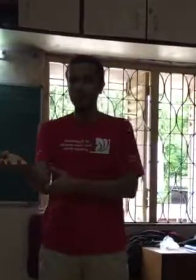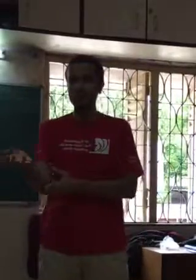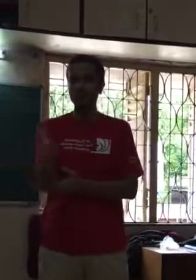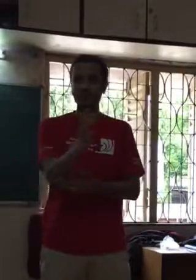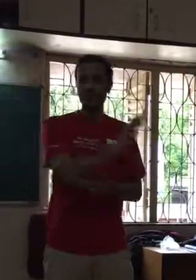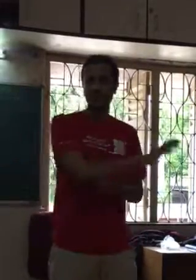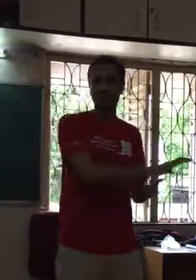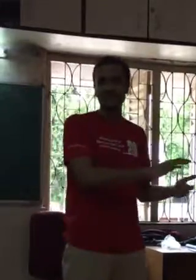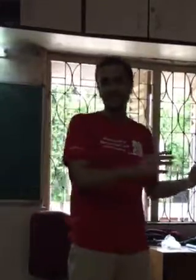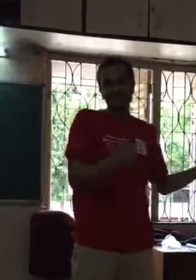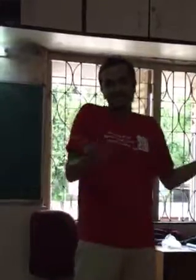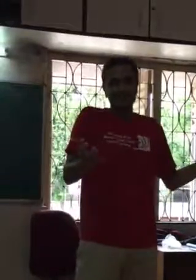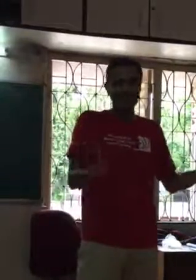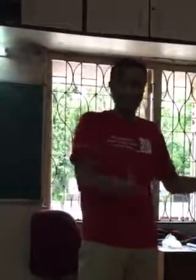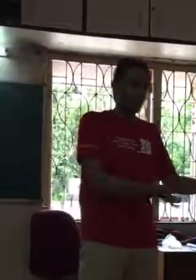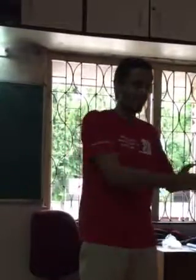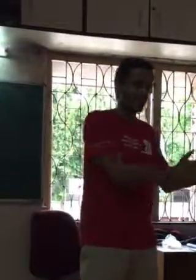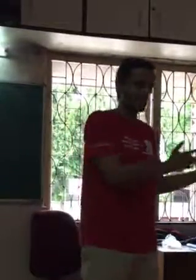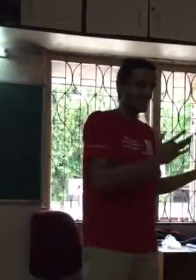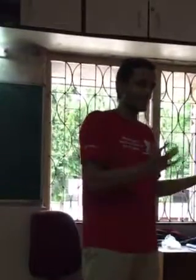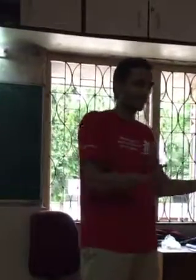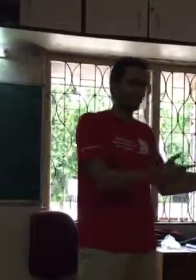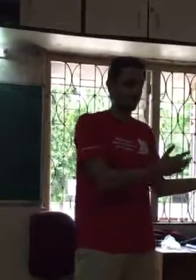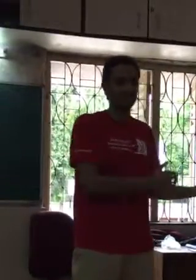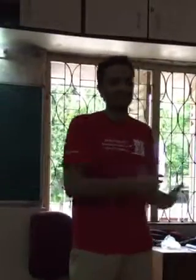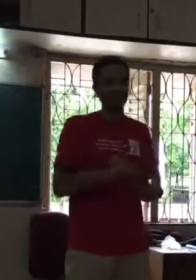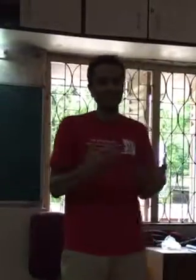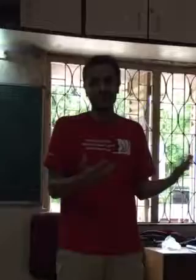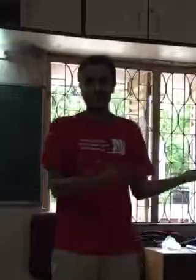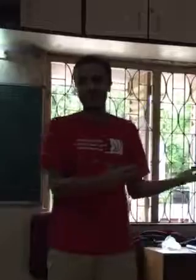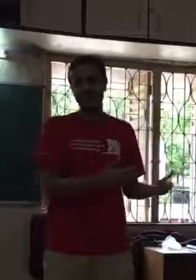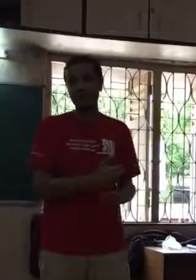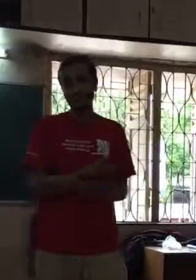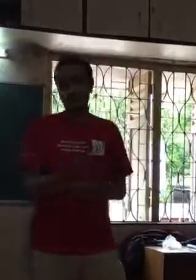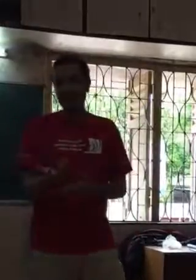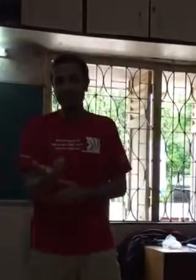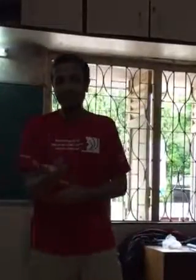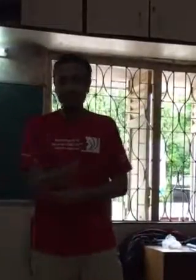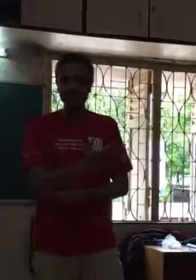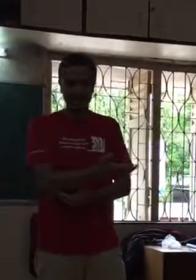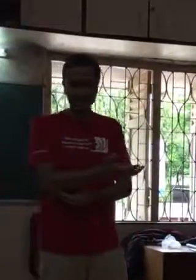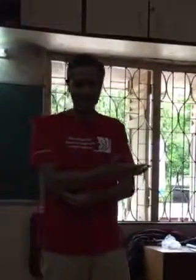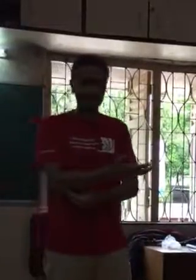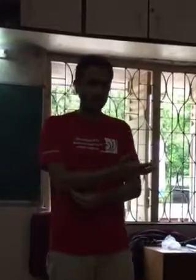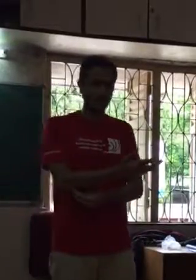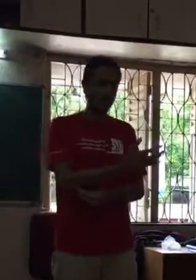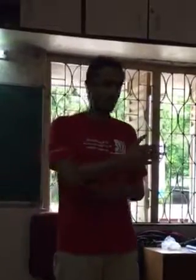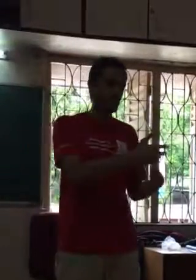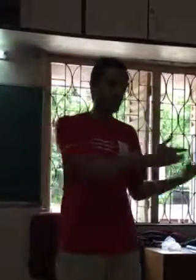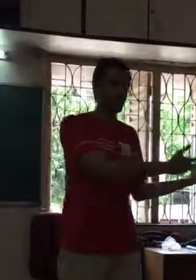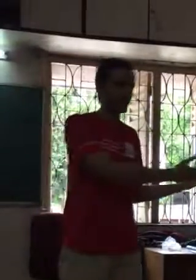problem, or we can basically not. They basically enter a doomsday